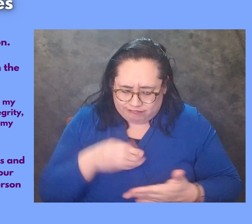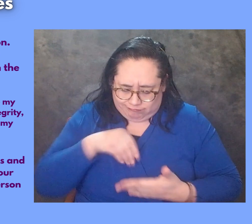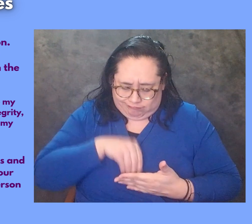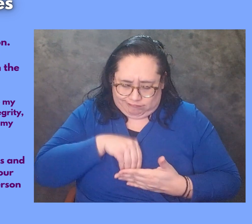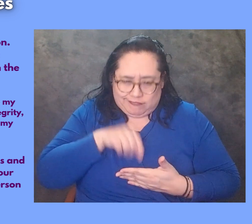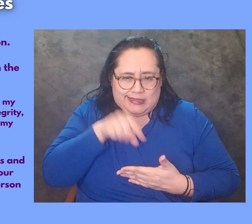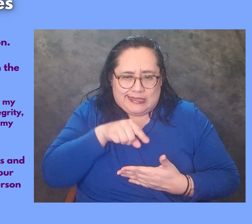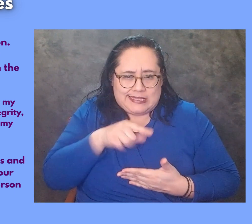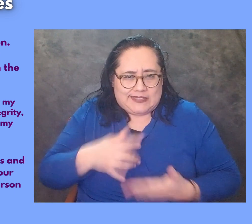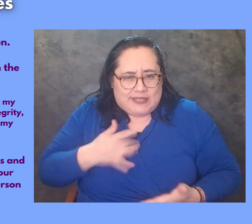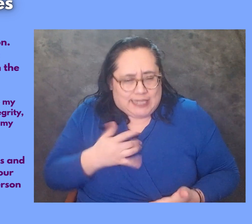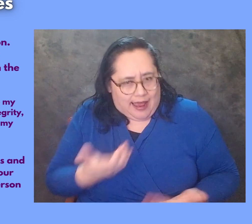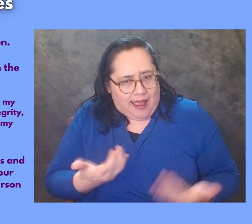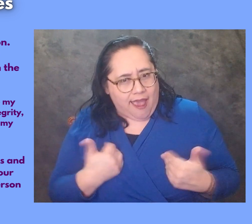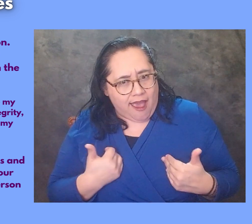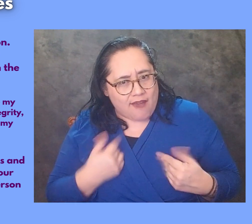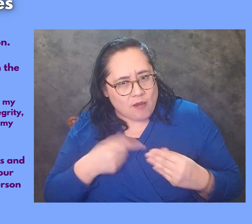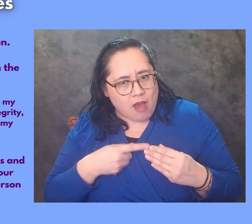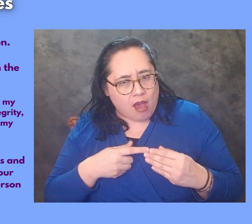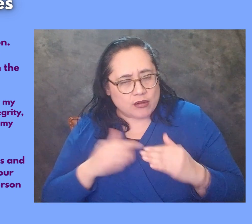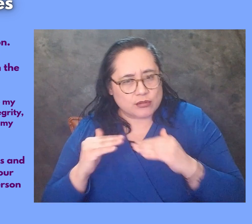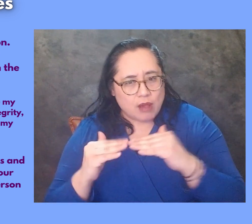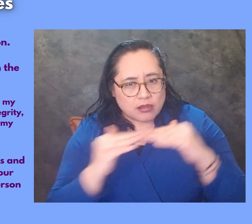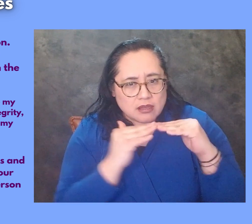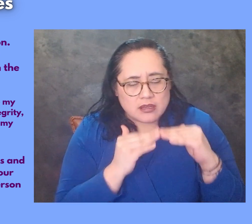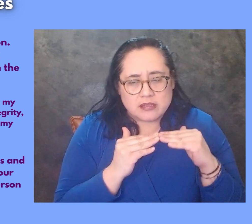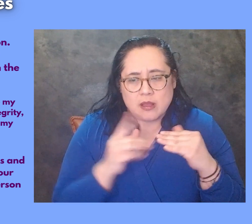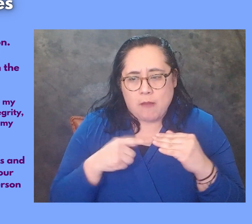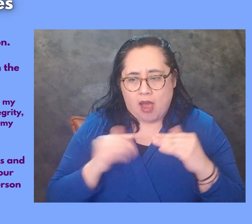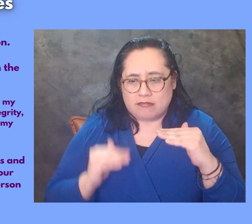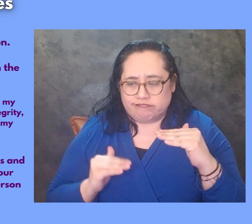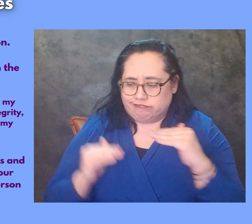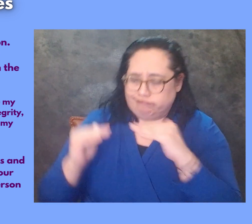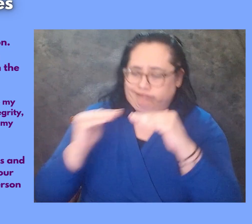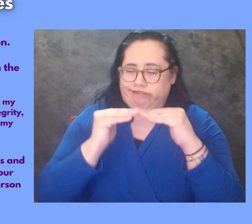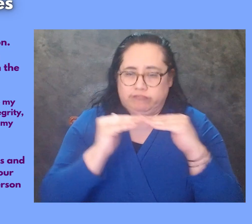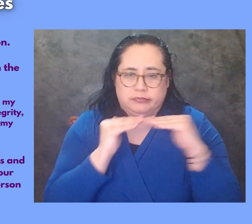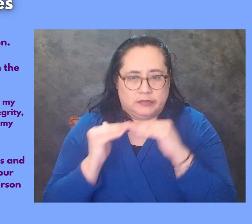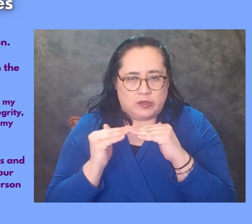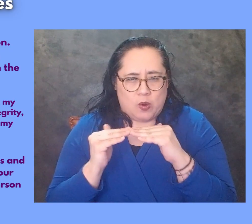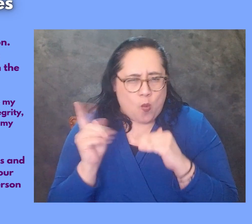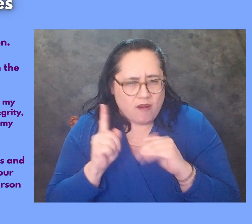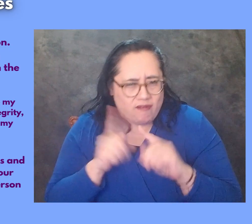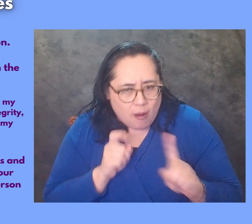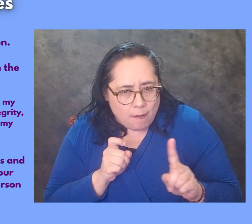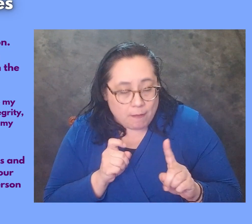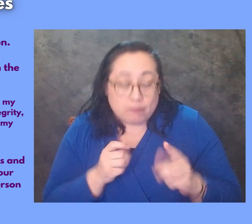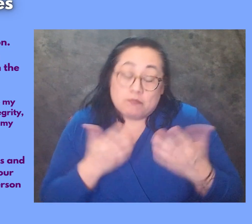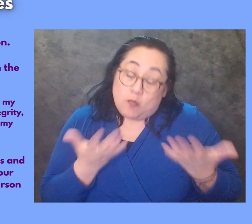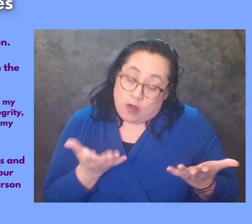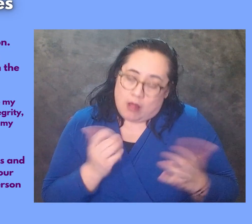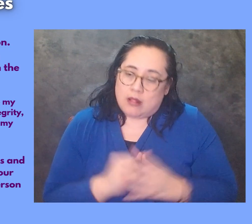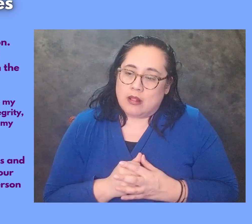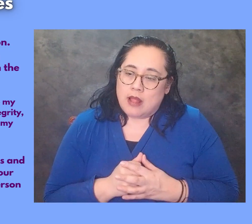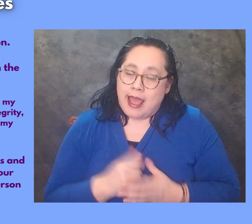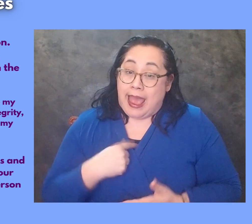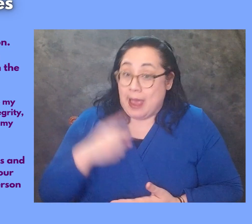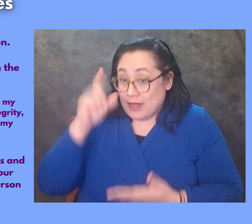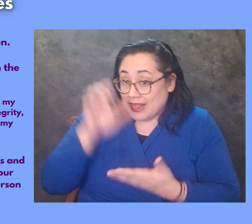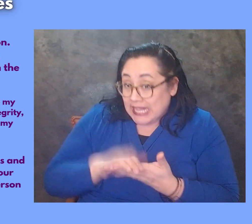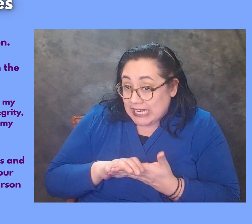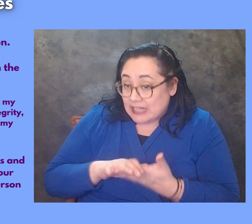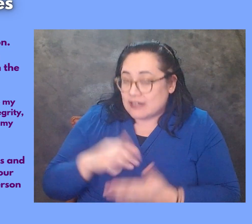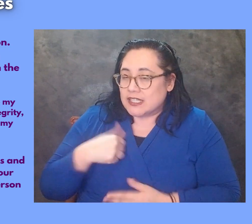important in me about that feeling of equity. And Where does that come from? Well,